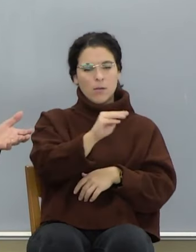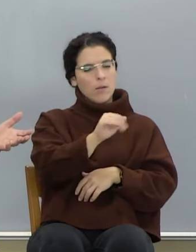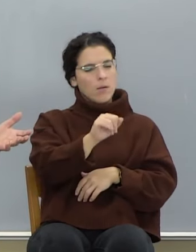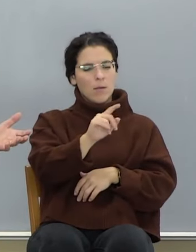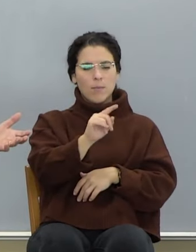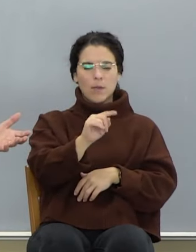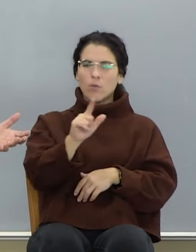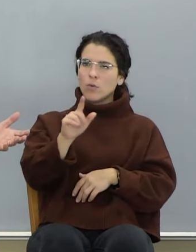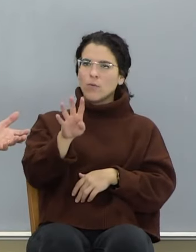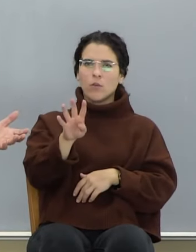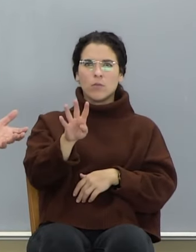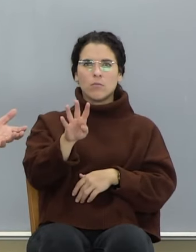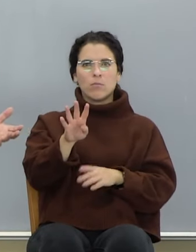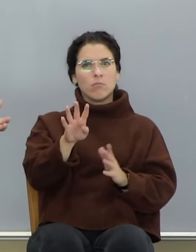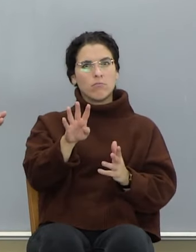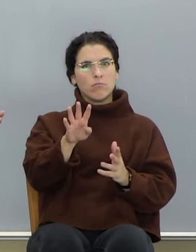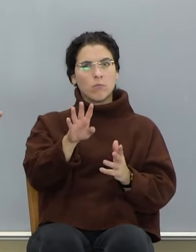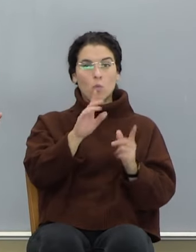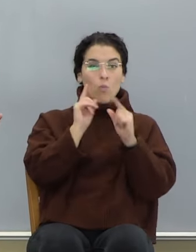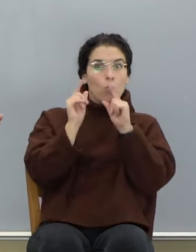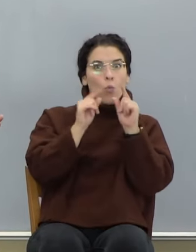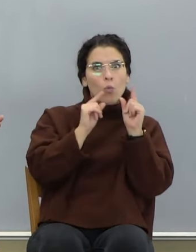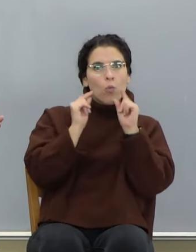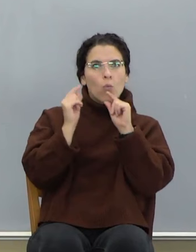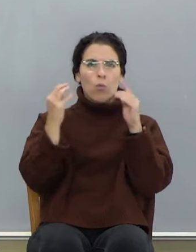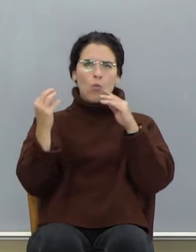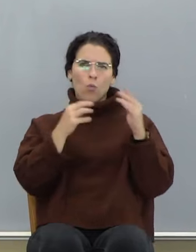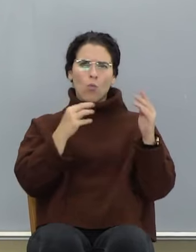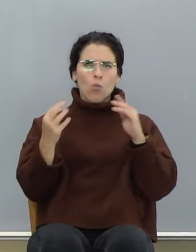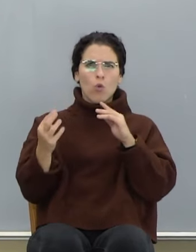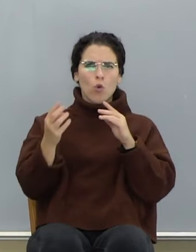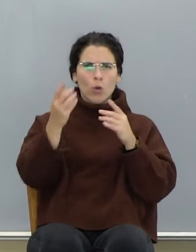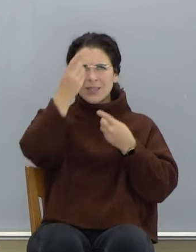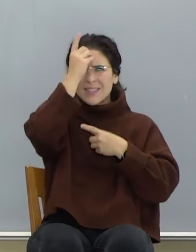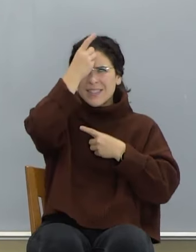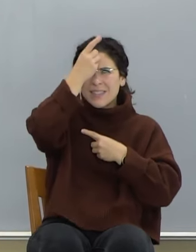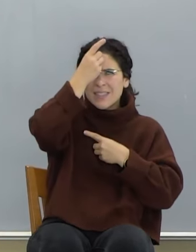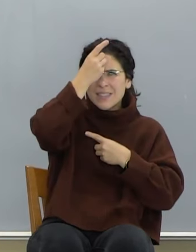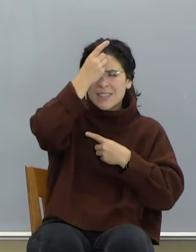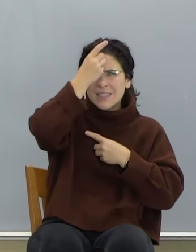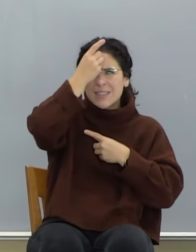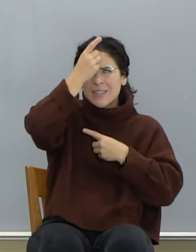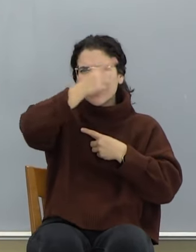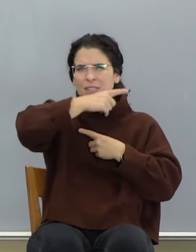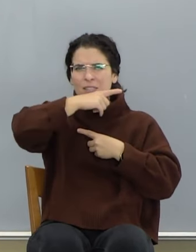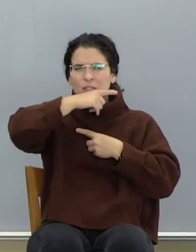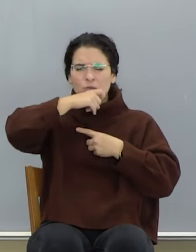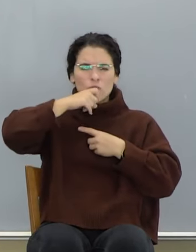chapter 24, rumors of wars, diseases, famines.